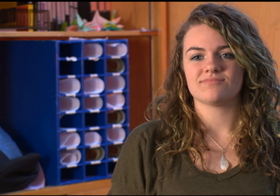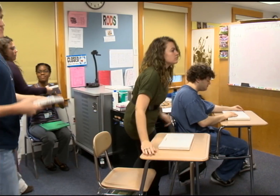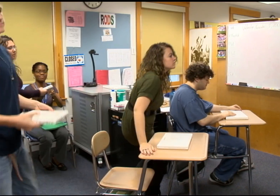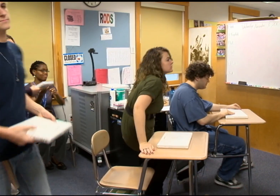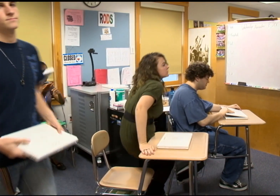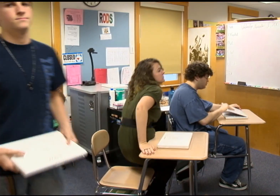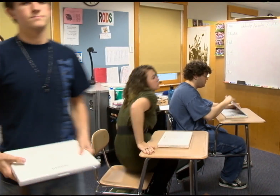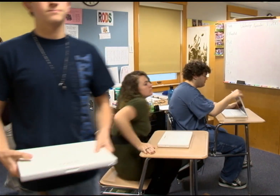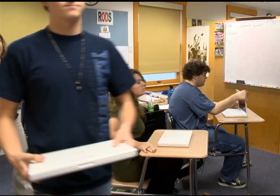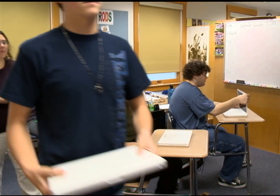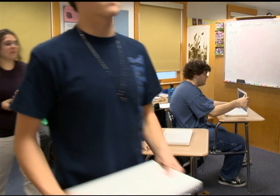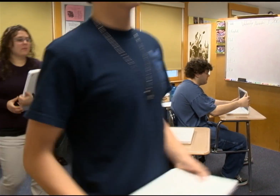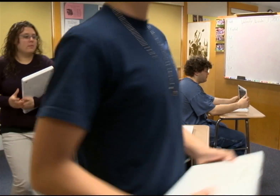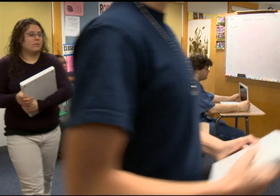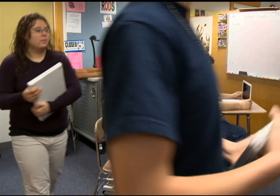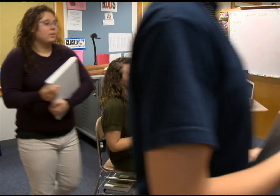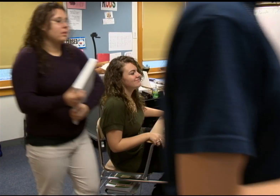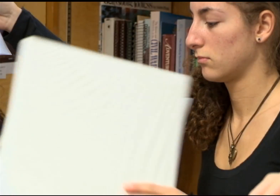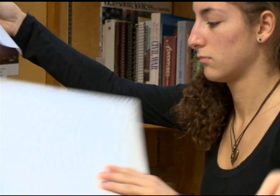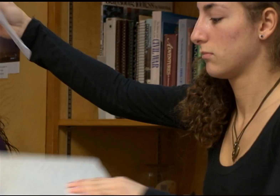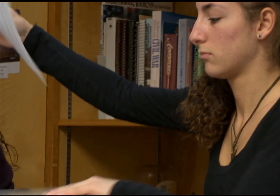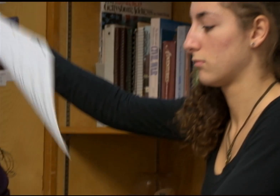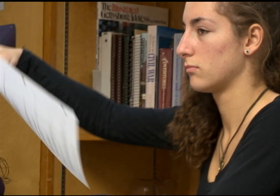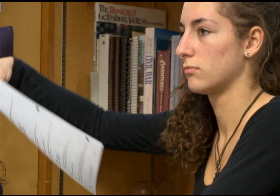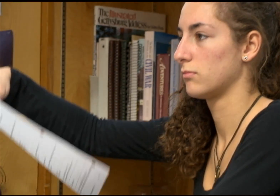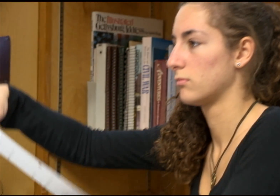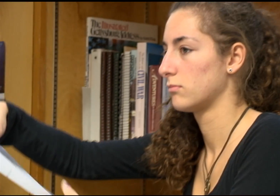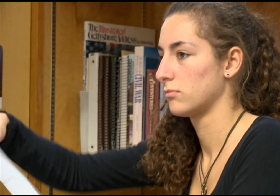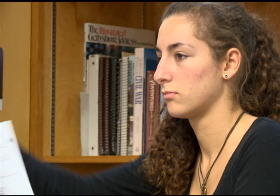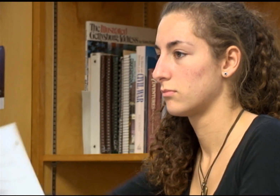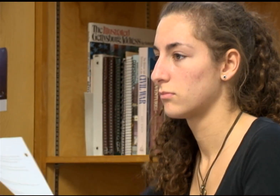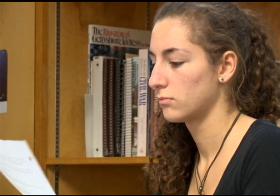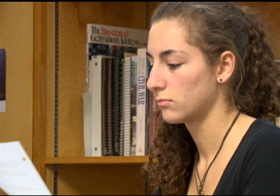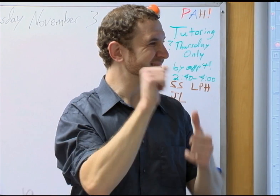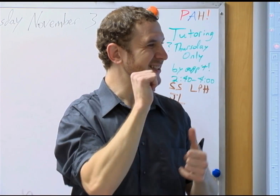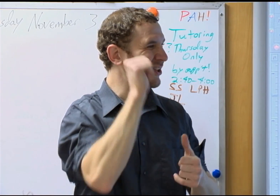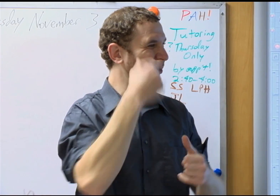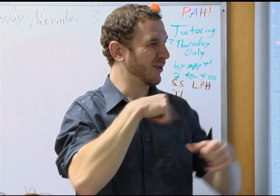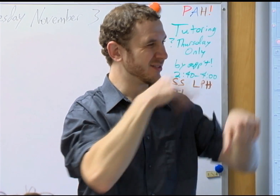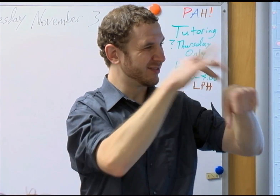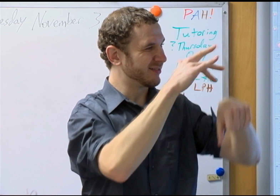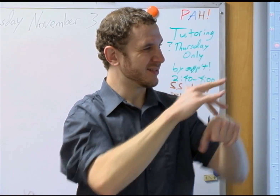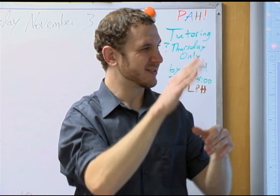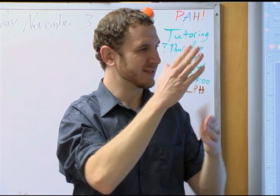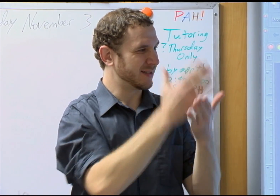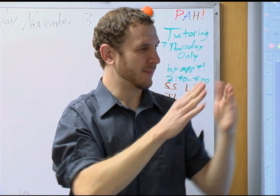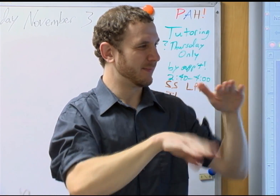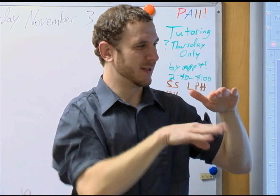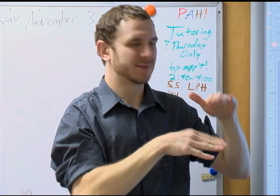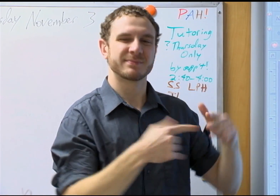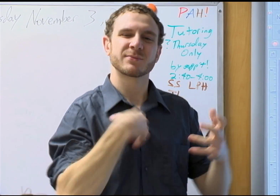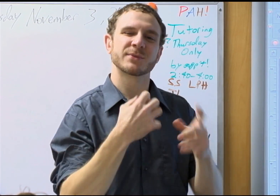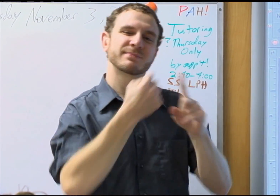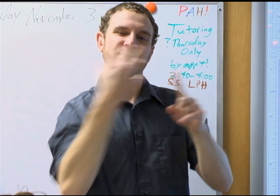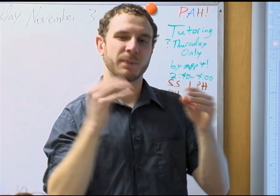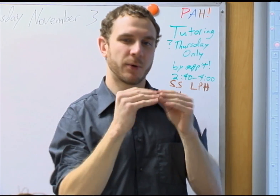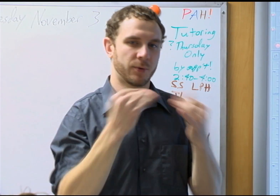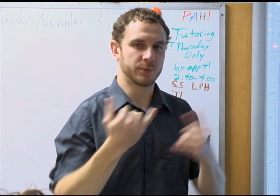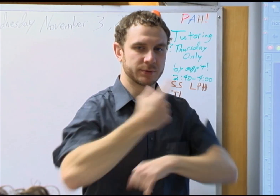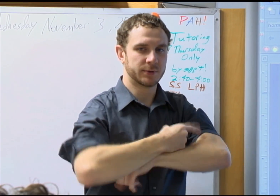morning. Today we will be practicing how to add color to our web design. We began that lesson yesterday,